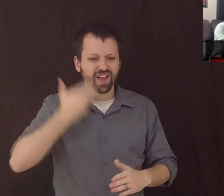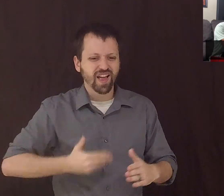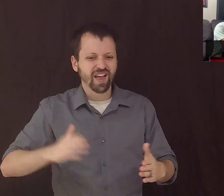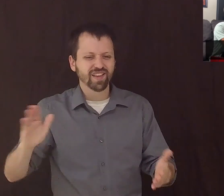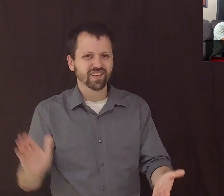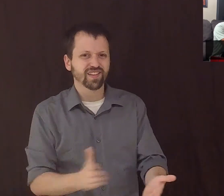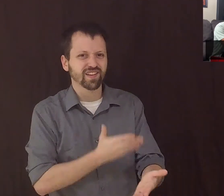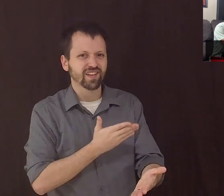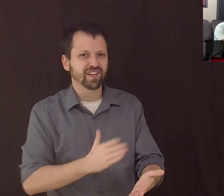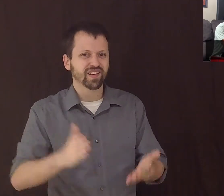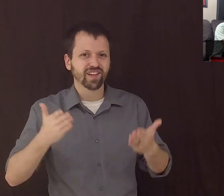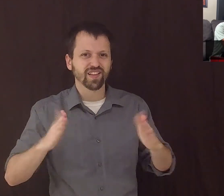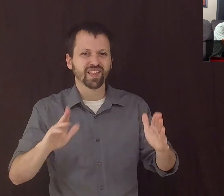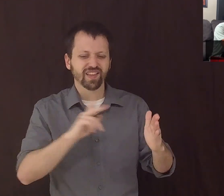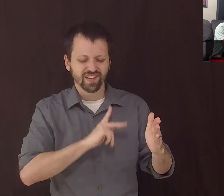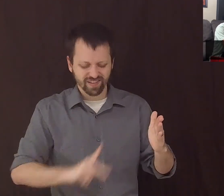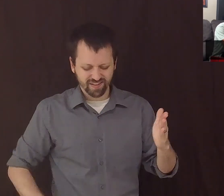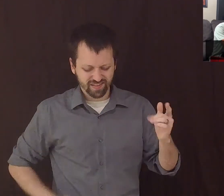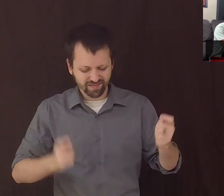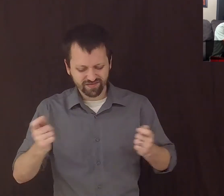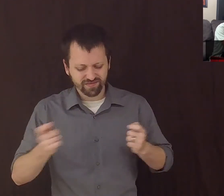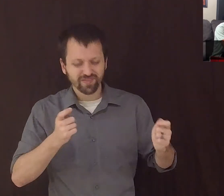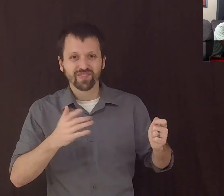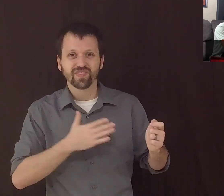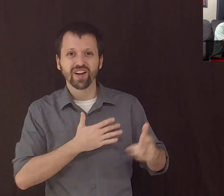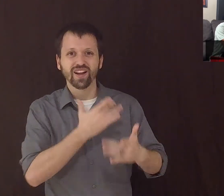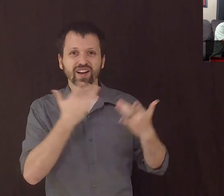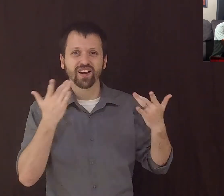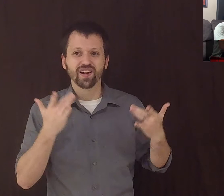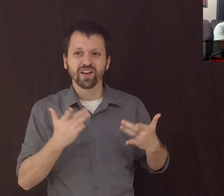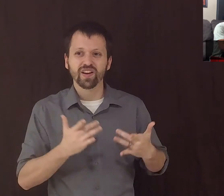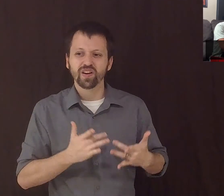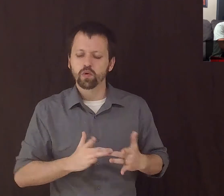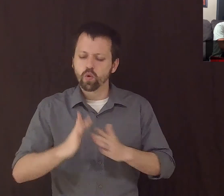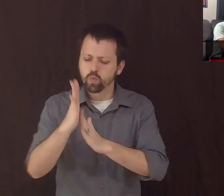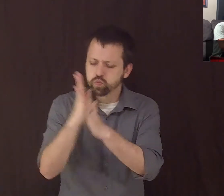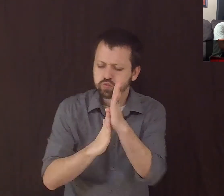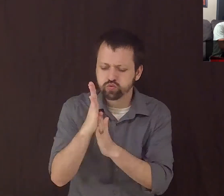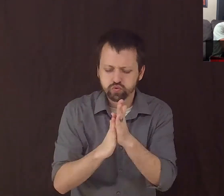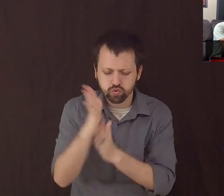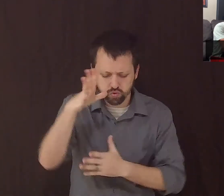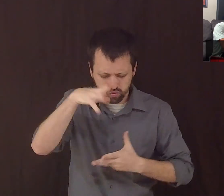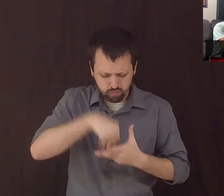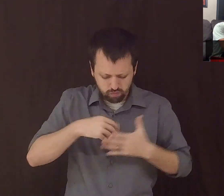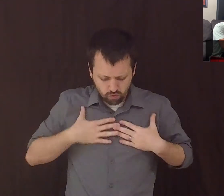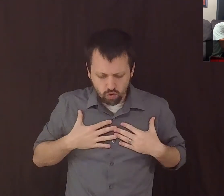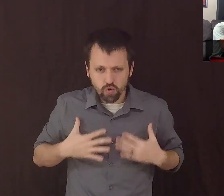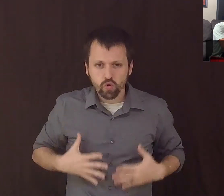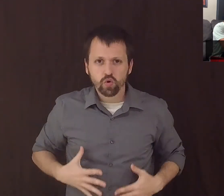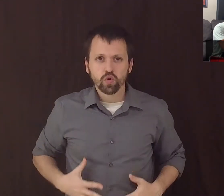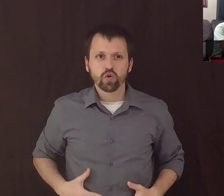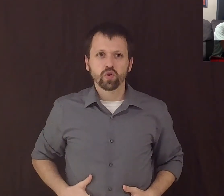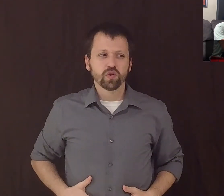song. Let the king of my heart be the fire inside my